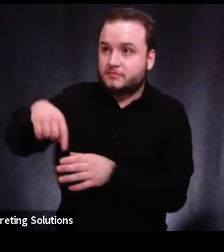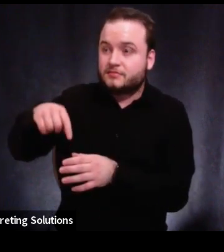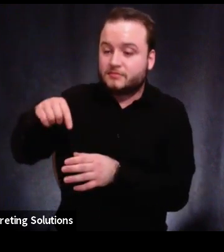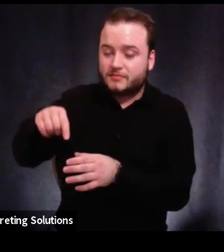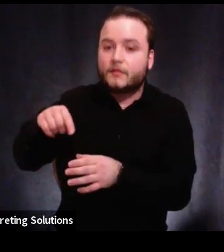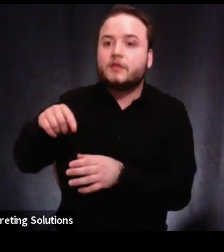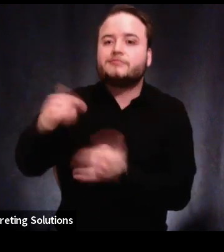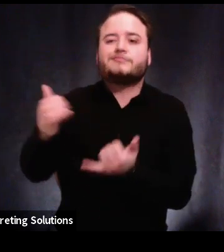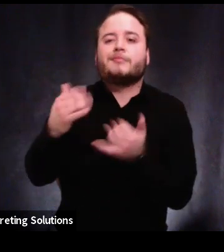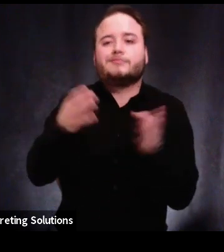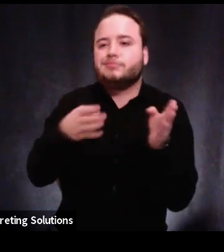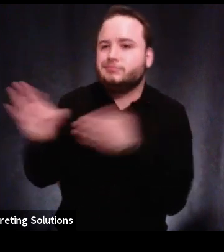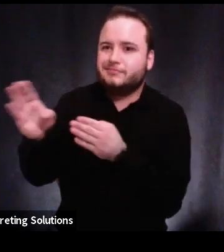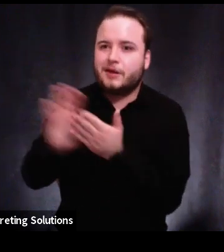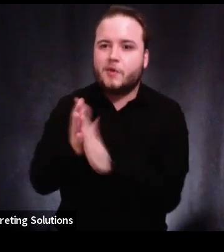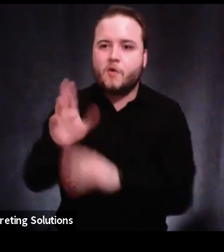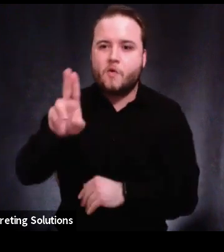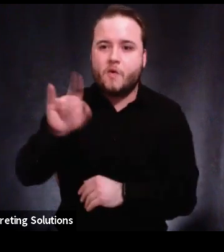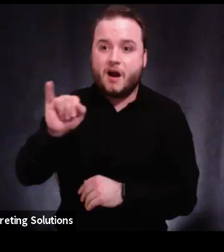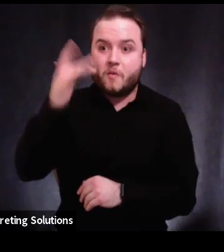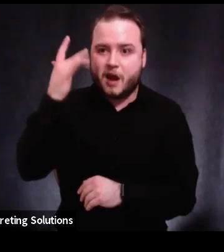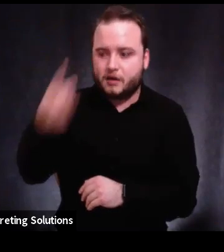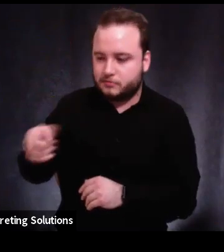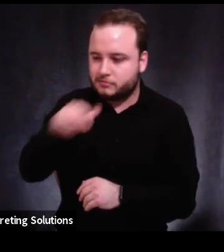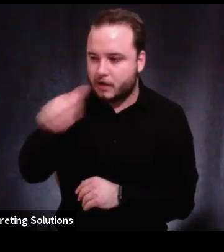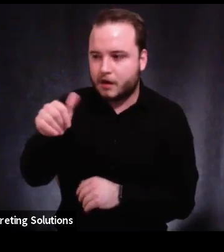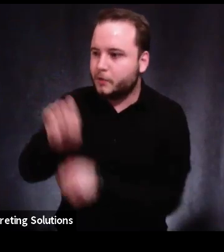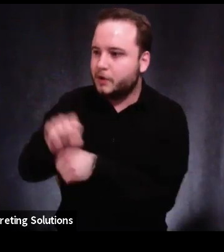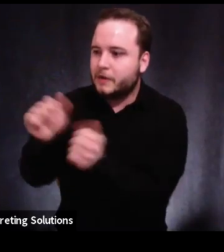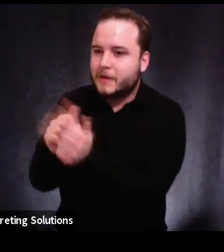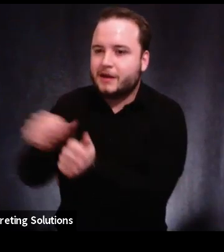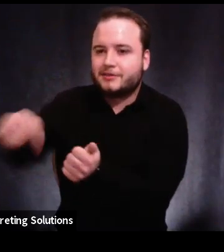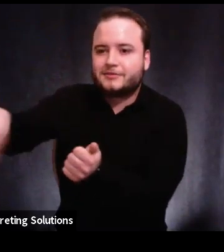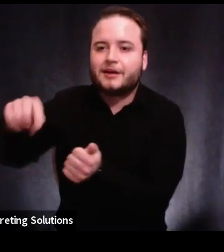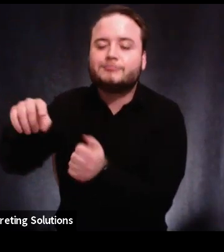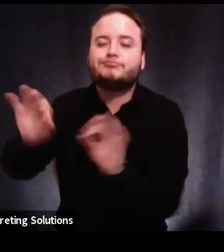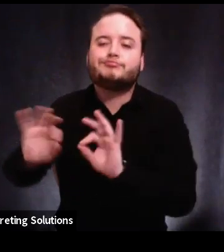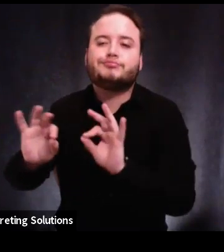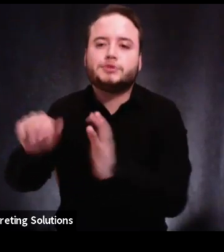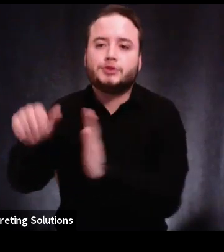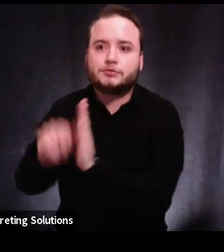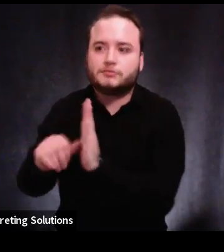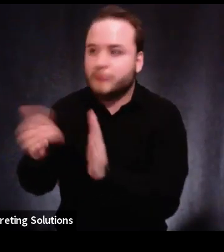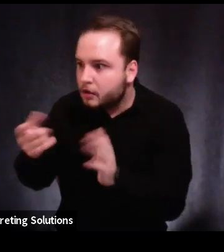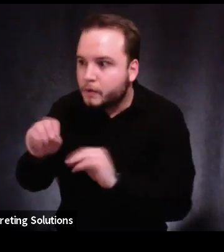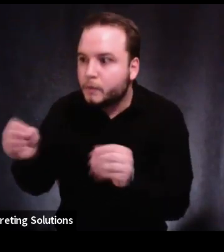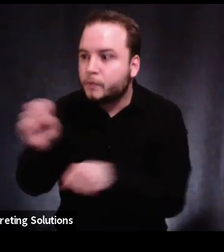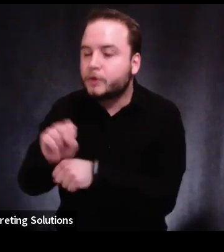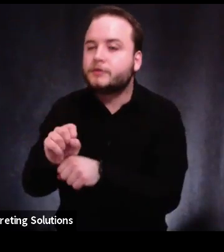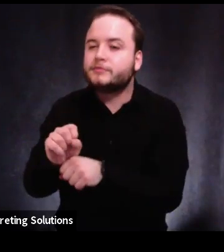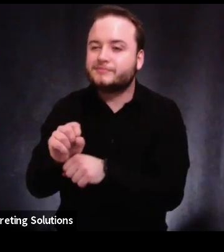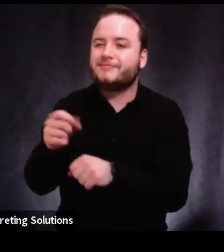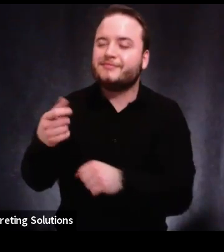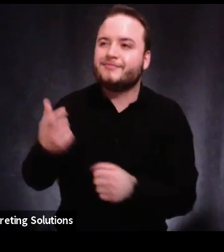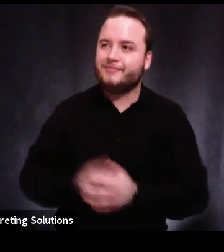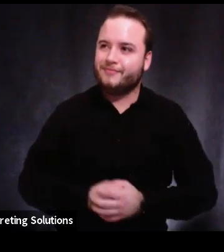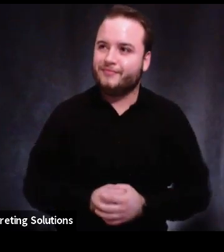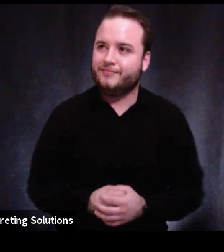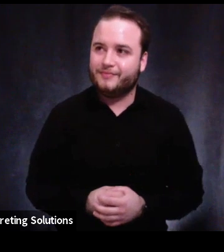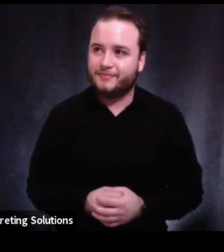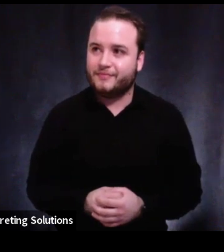we have healthcare workers not working right now, but it's been in part, listening to the healthcare